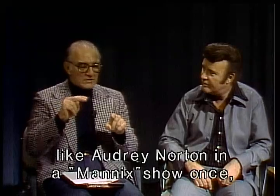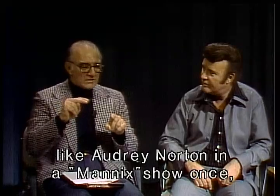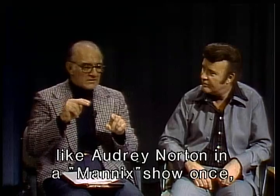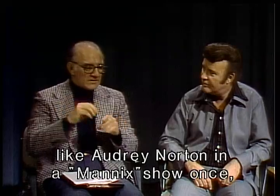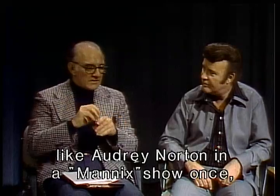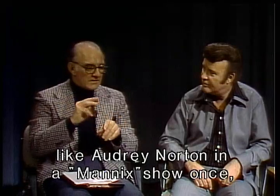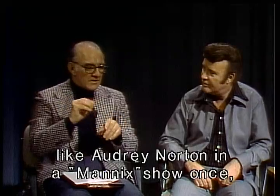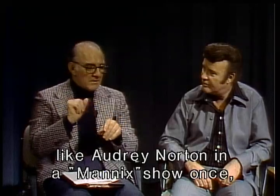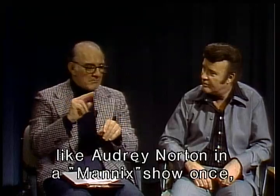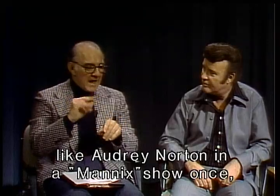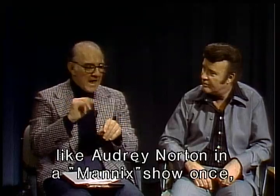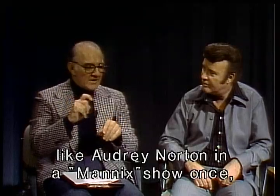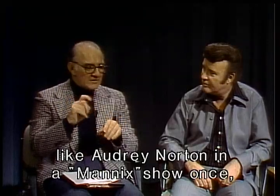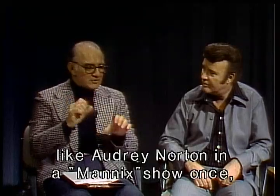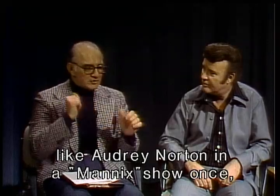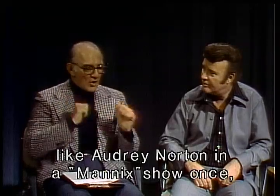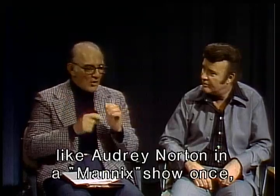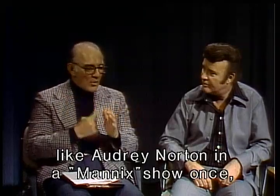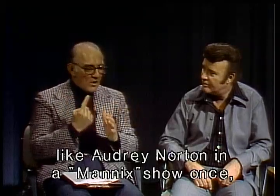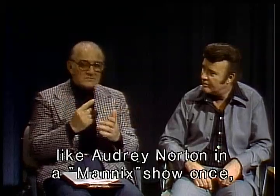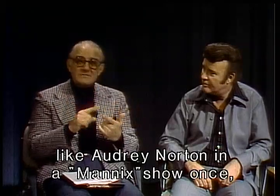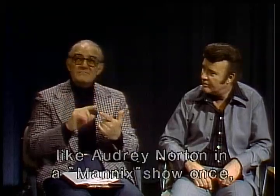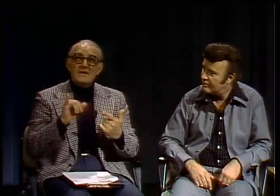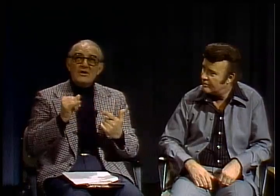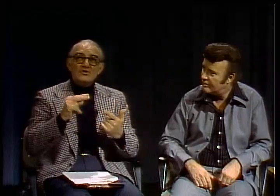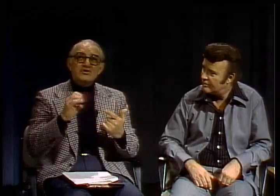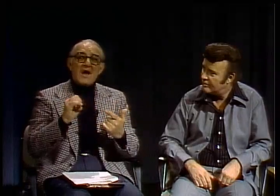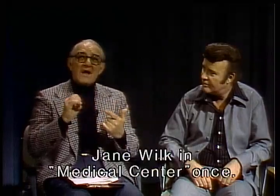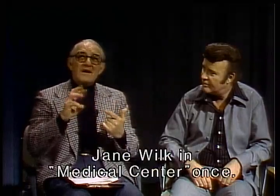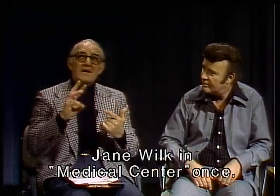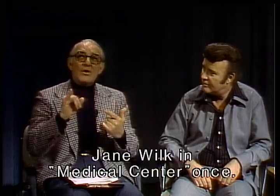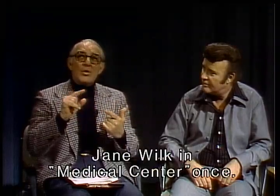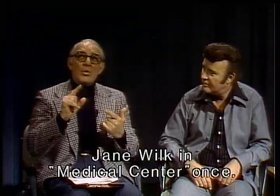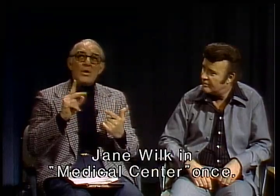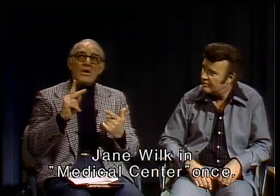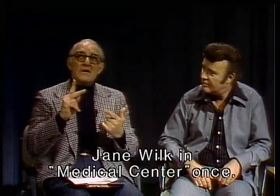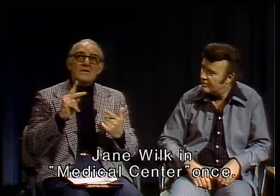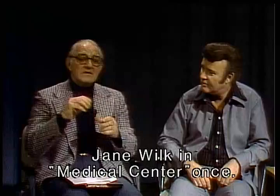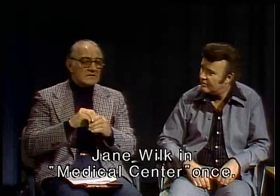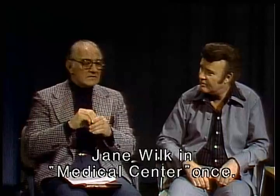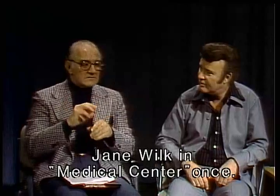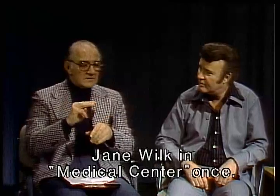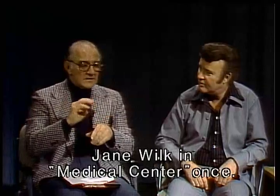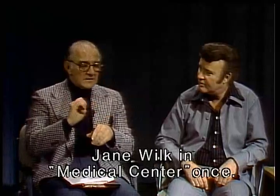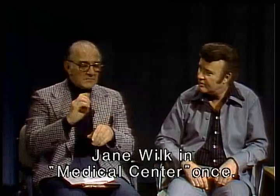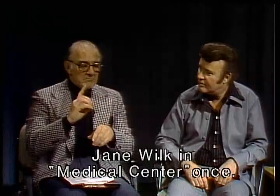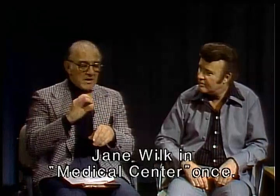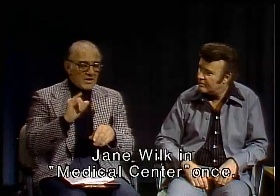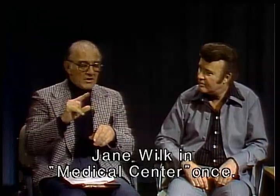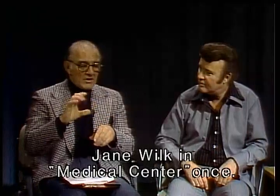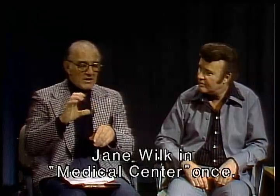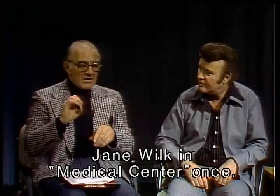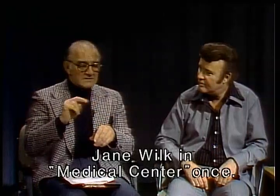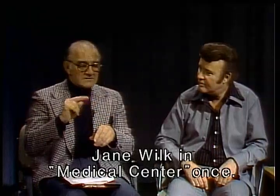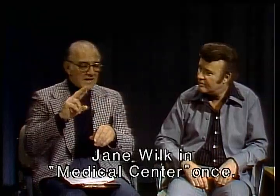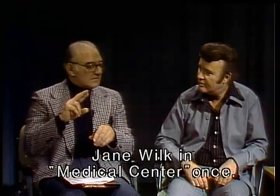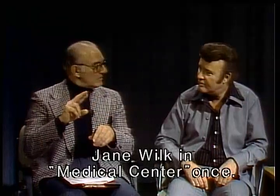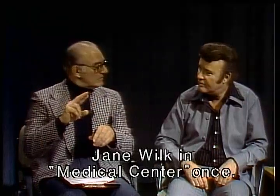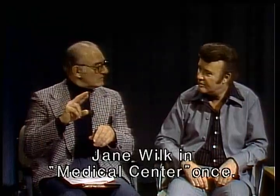Norton in Manic for once, Shane Wilk in Medical Center